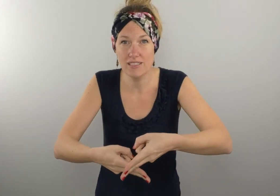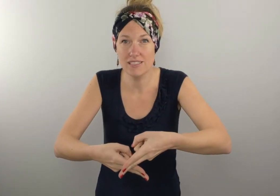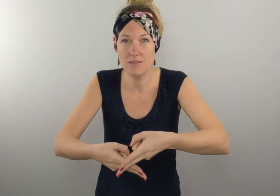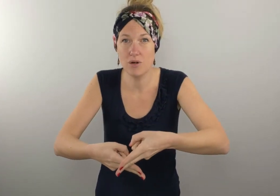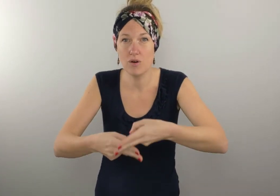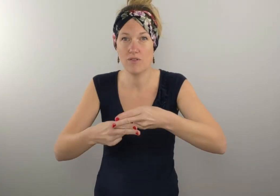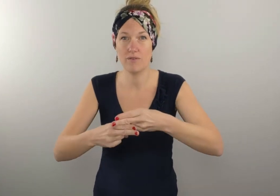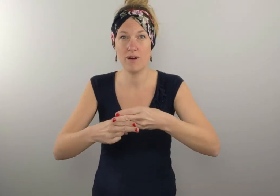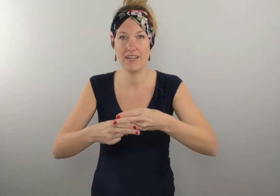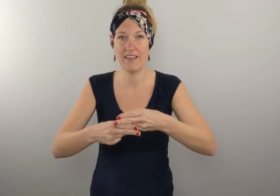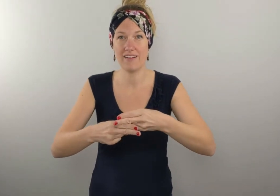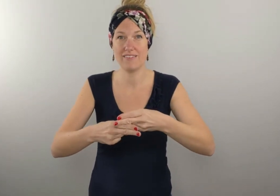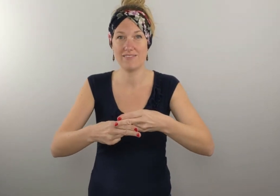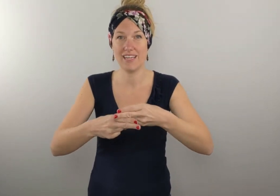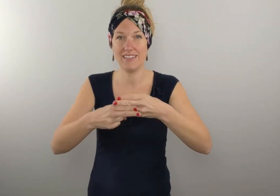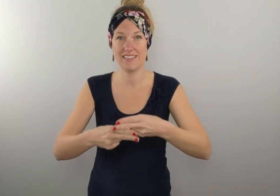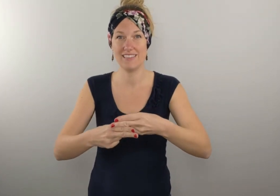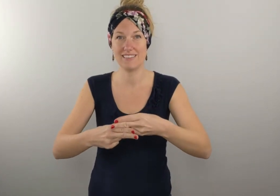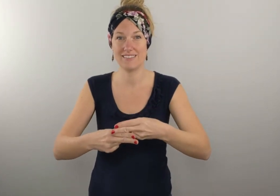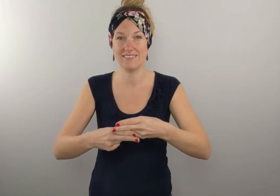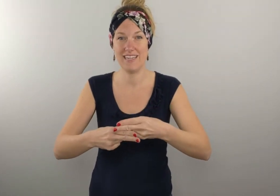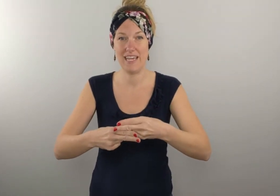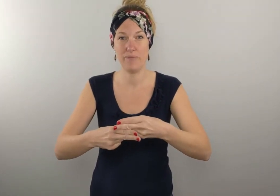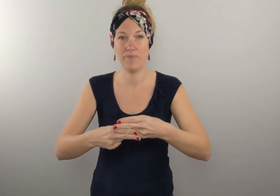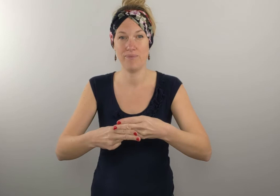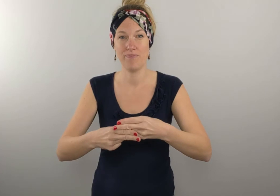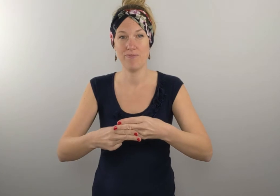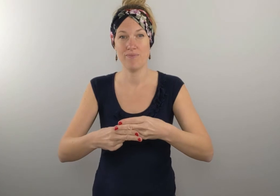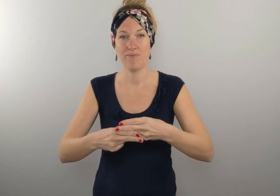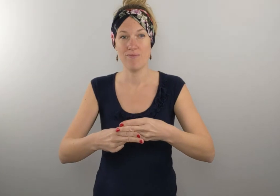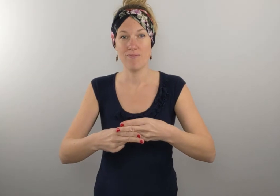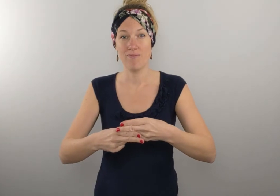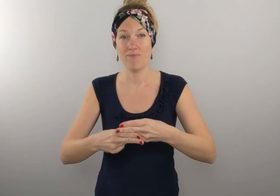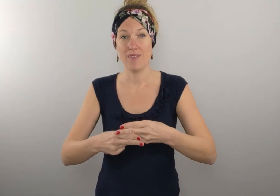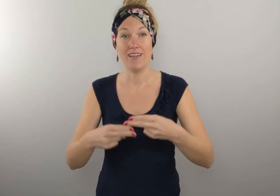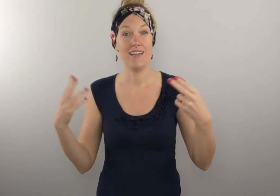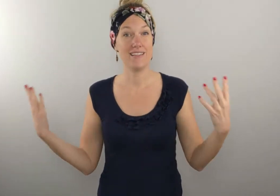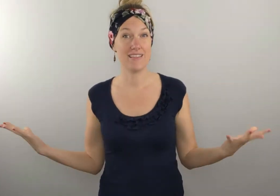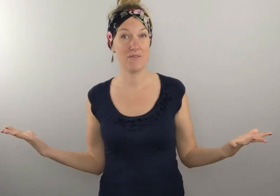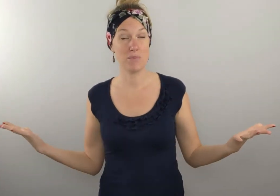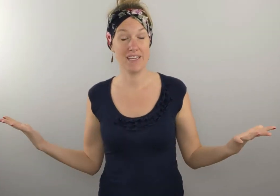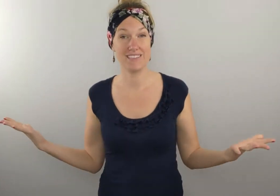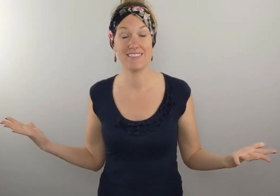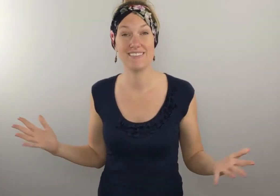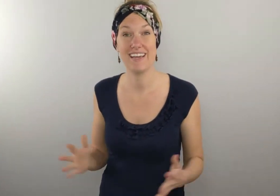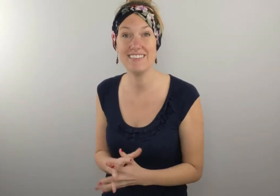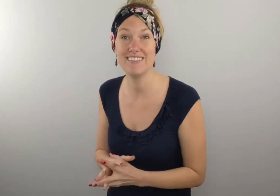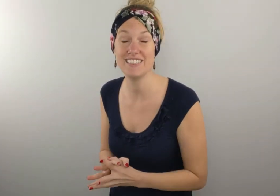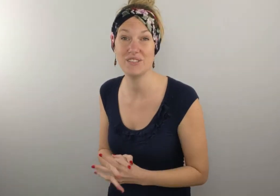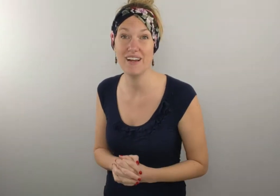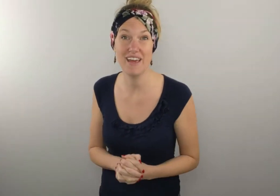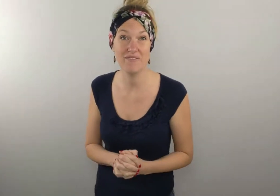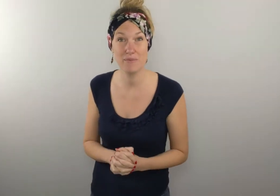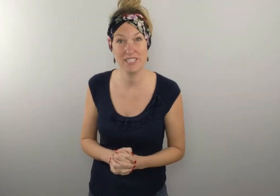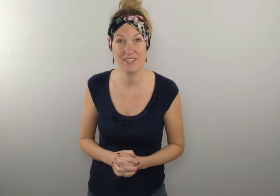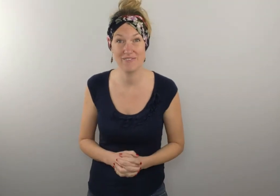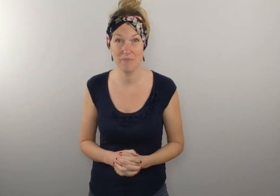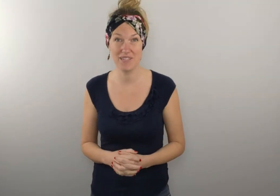them over one another. Okay, like this, name. Okay, and then that repeats. Okay, so let's try that from the